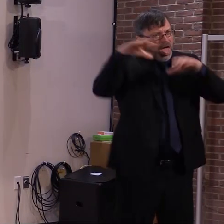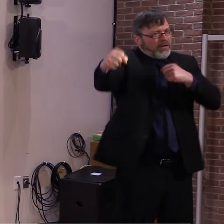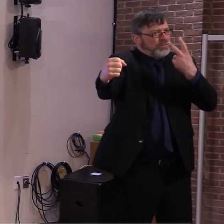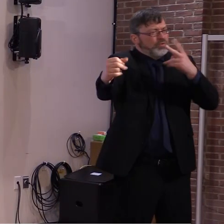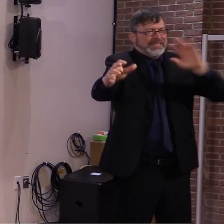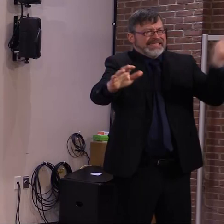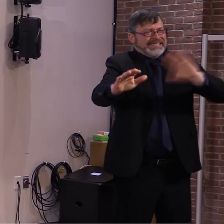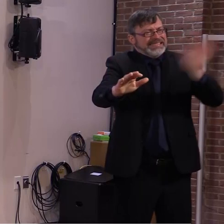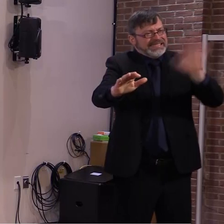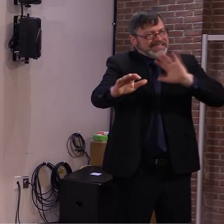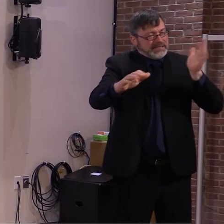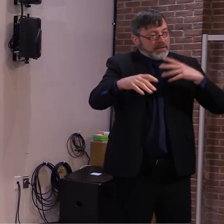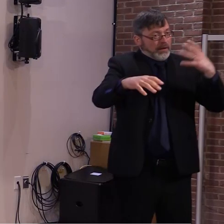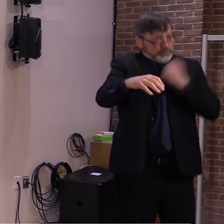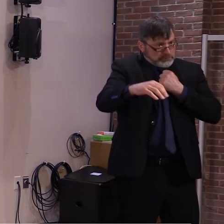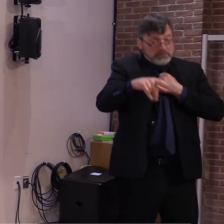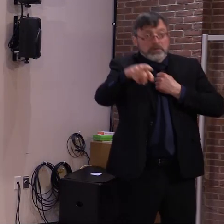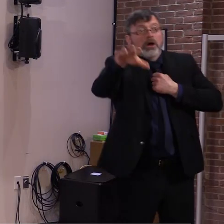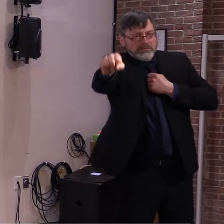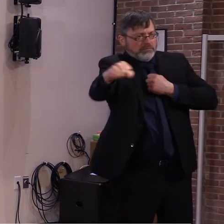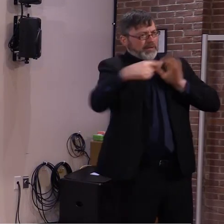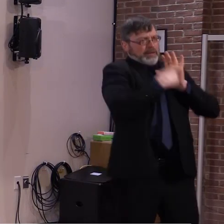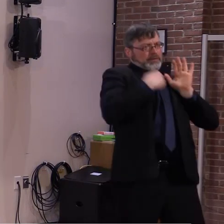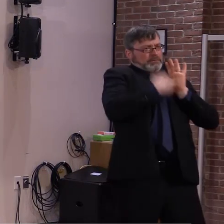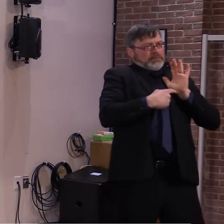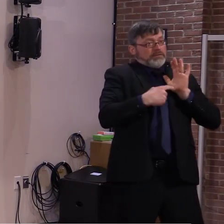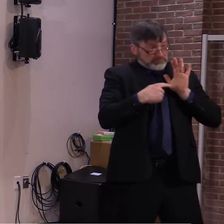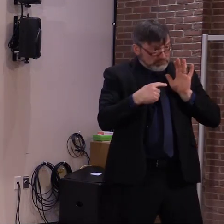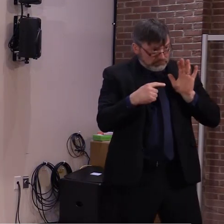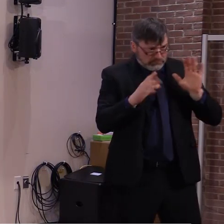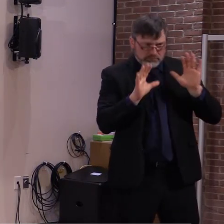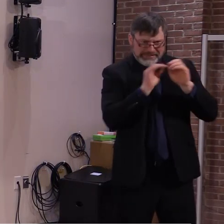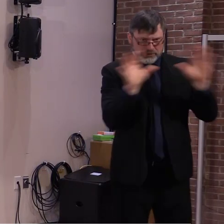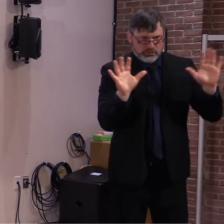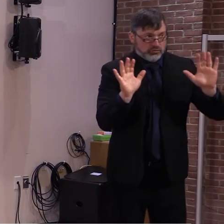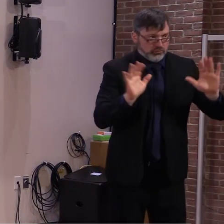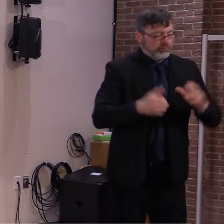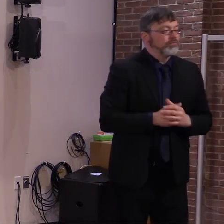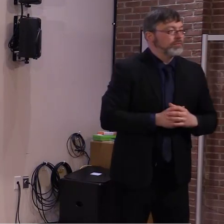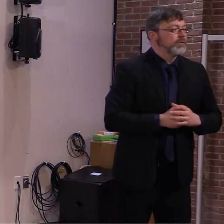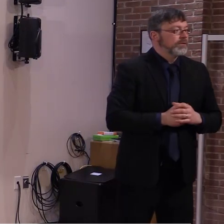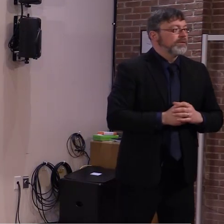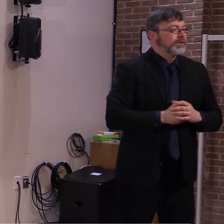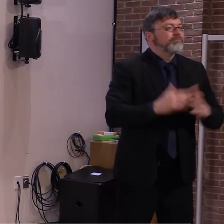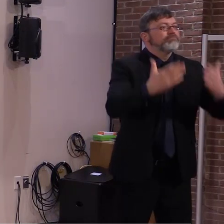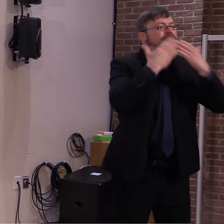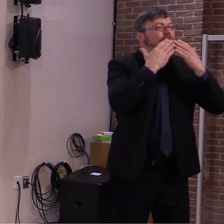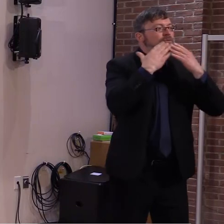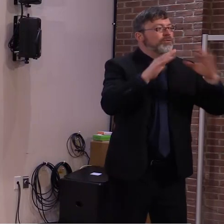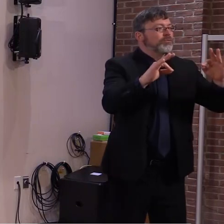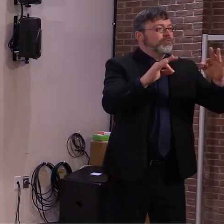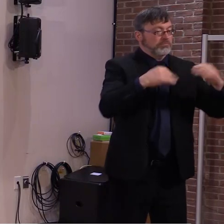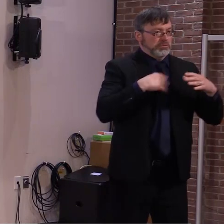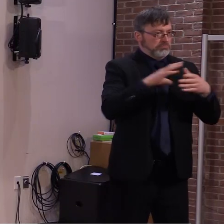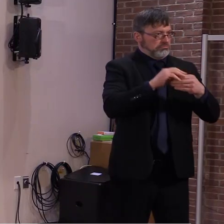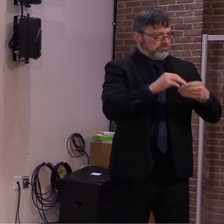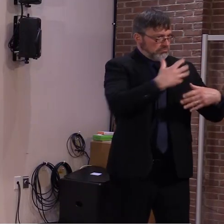and Walgreens or Kenny Drugs. Thank you, and now I'll turn it over to Dr. Levine for a health